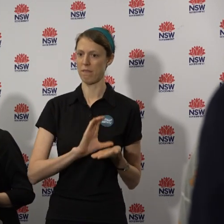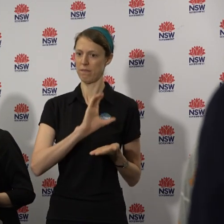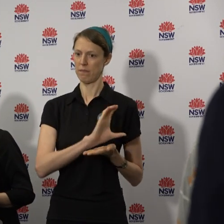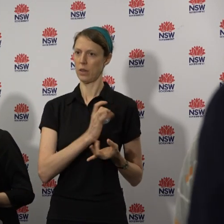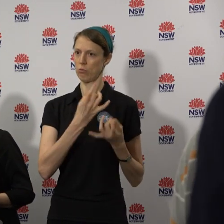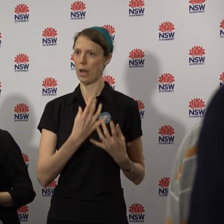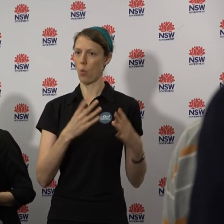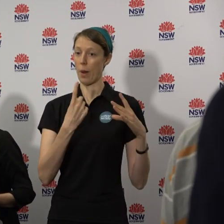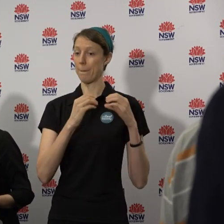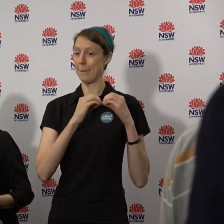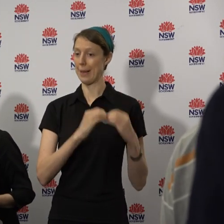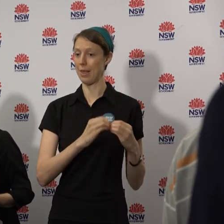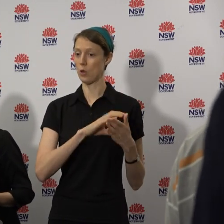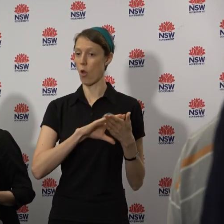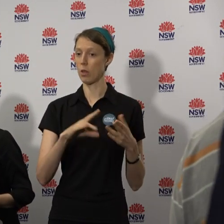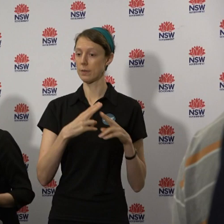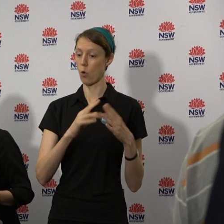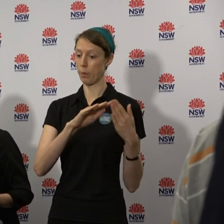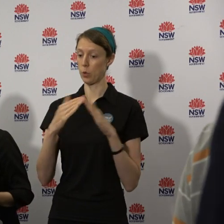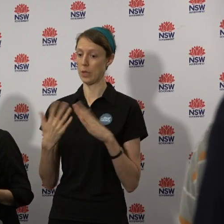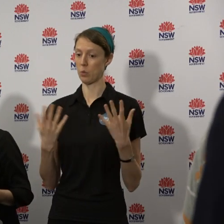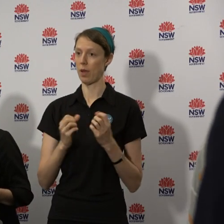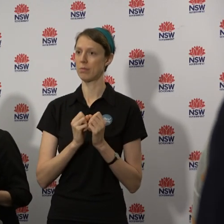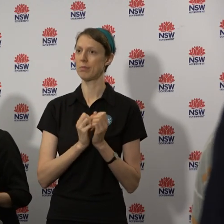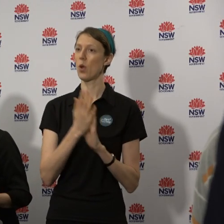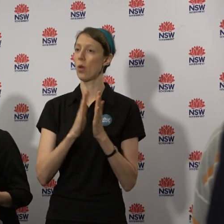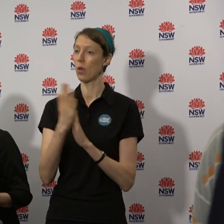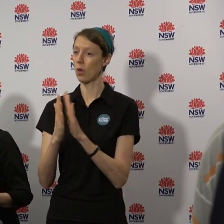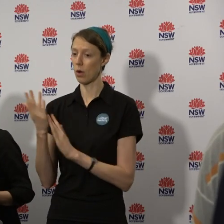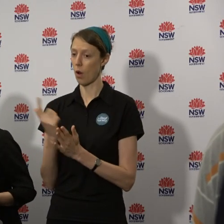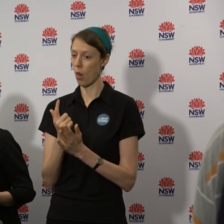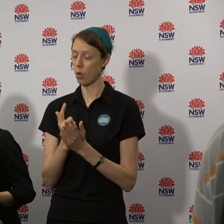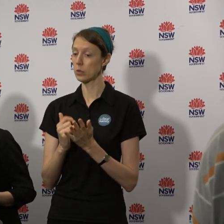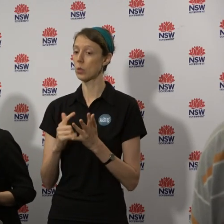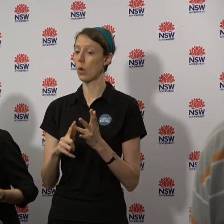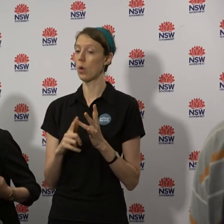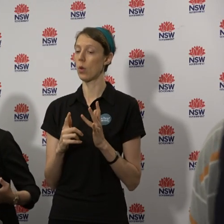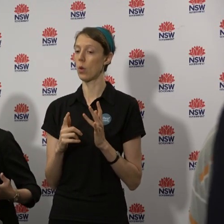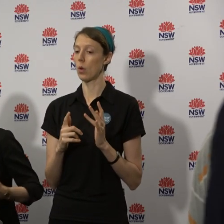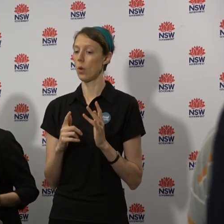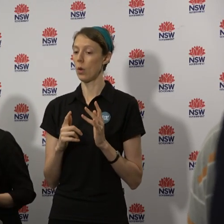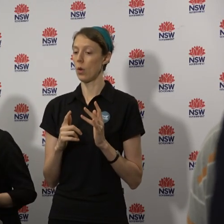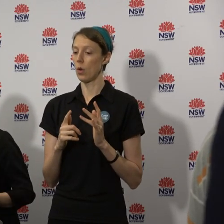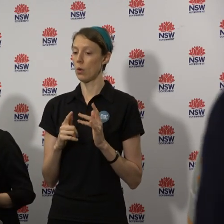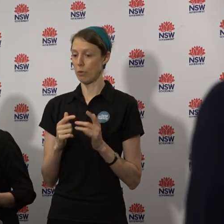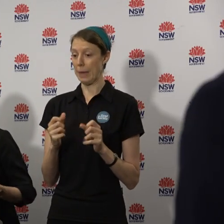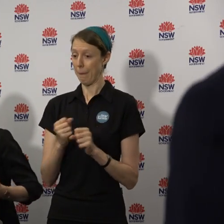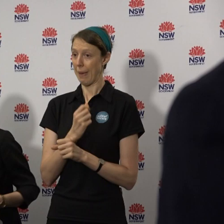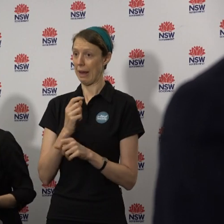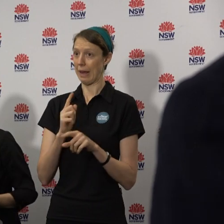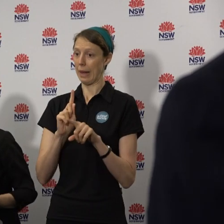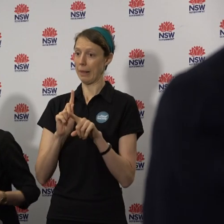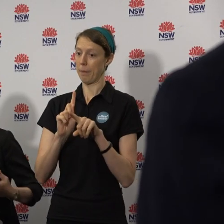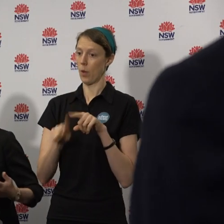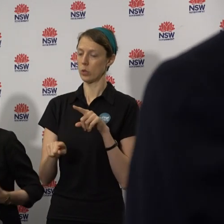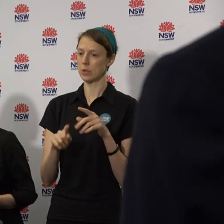support bushfire impacted communities. So this is about really making the best out of something sitting on the government's balance sheet. Without getting